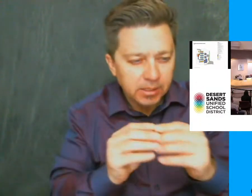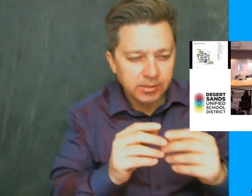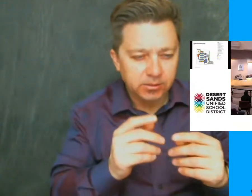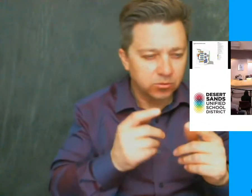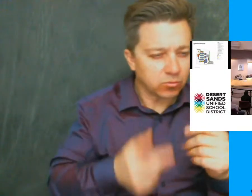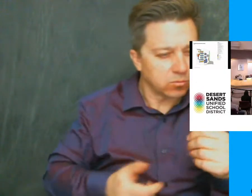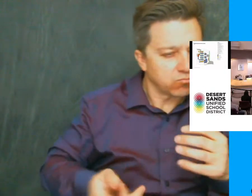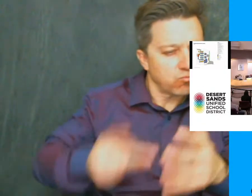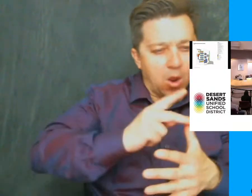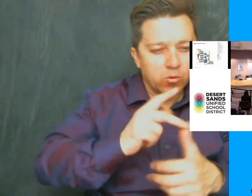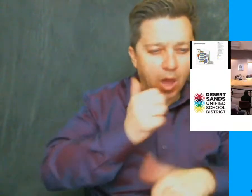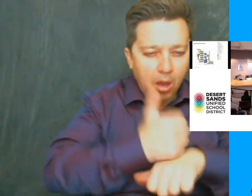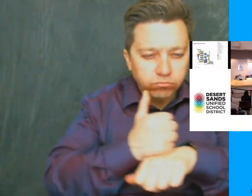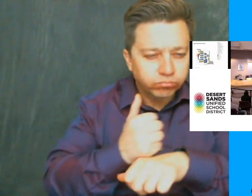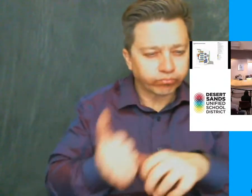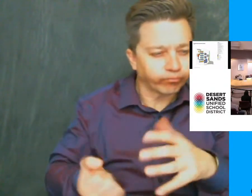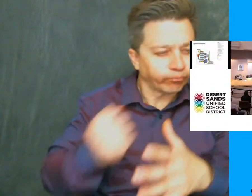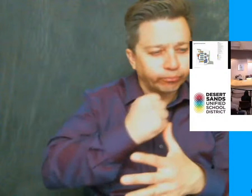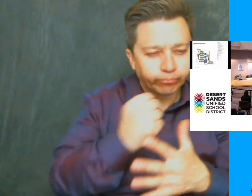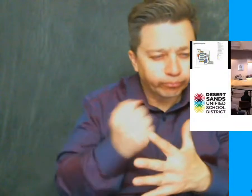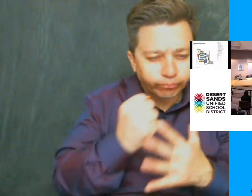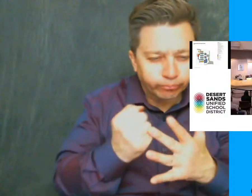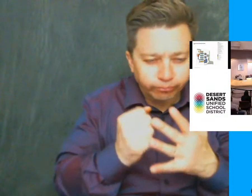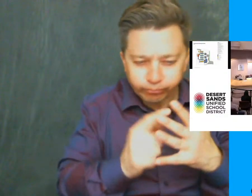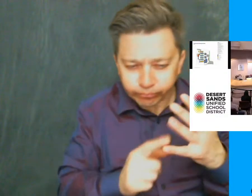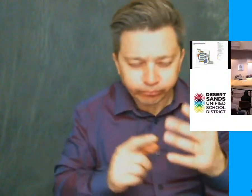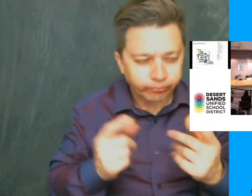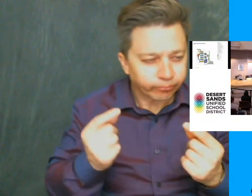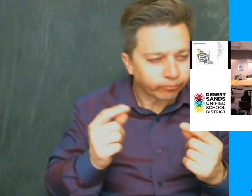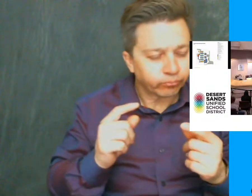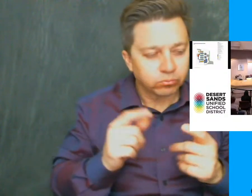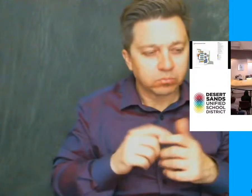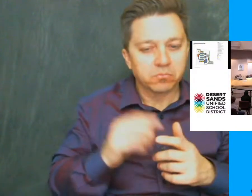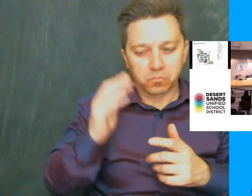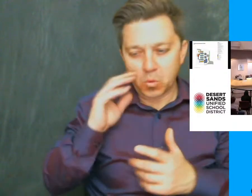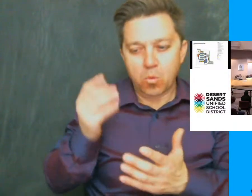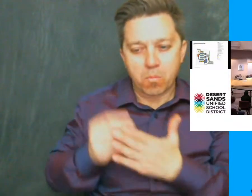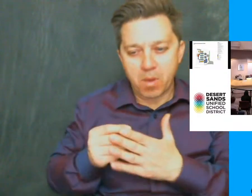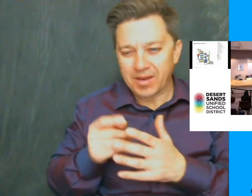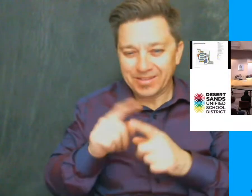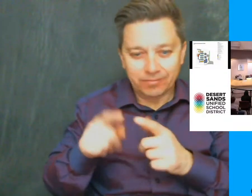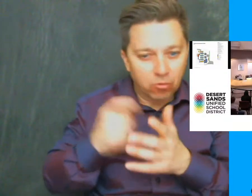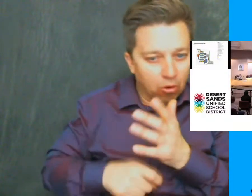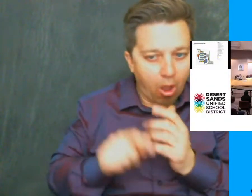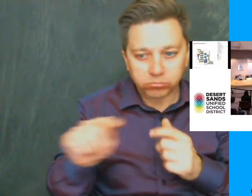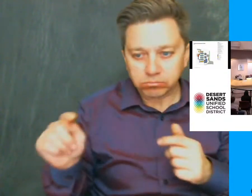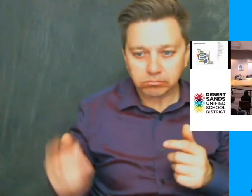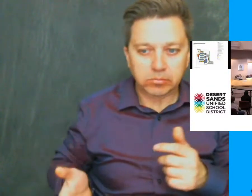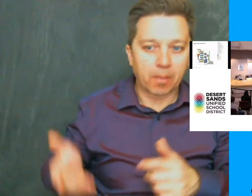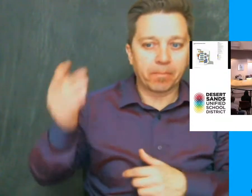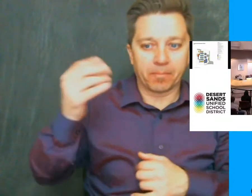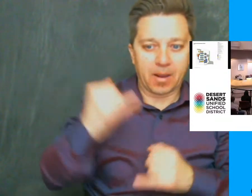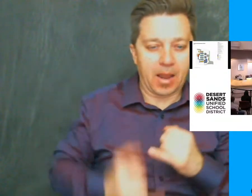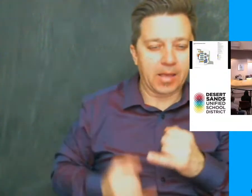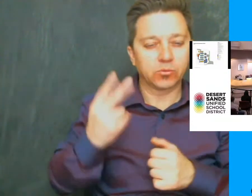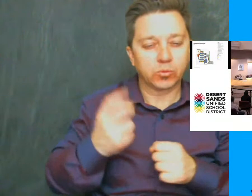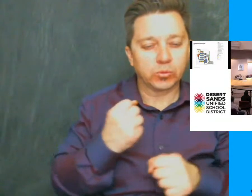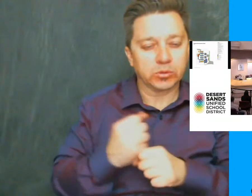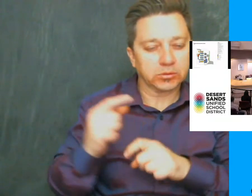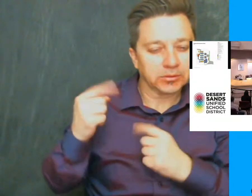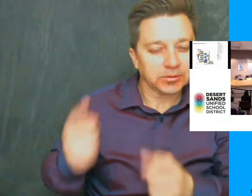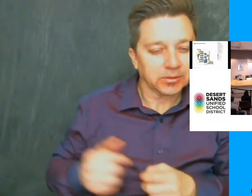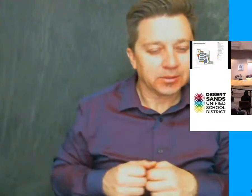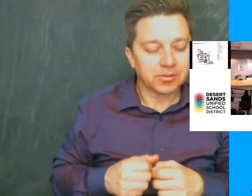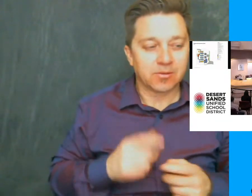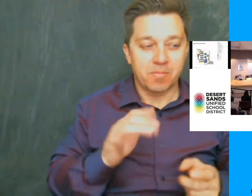going to see how far our money stretches since things have gone up in price drastically in the last 2 years, so it might not go as far